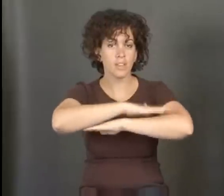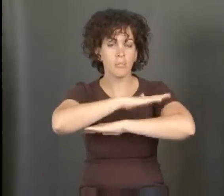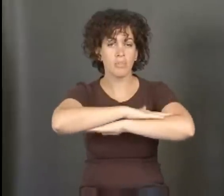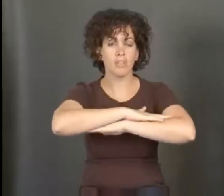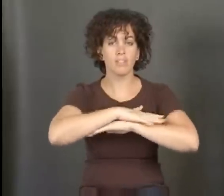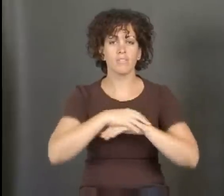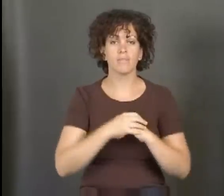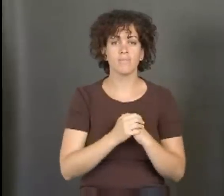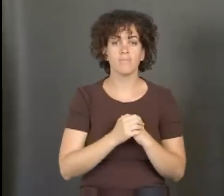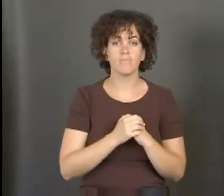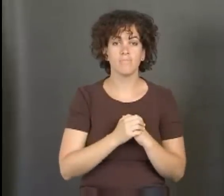Coffee table.